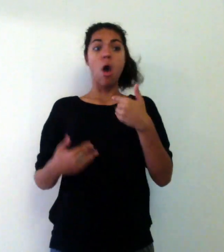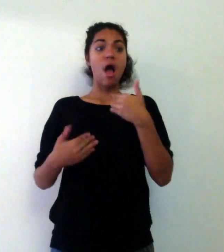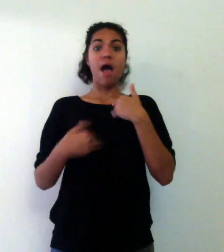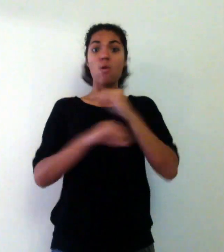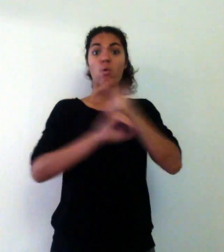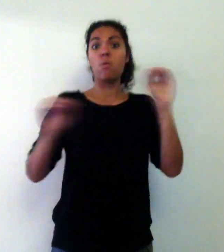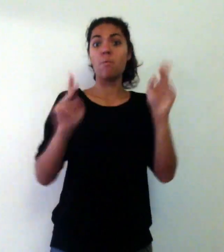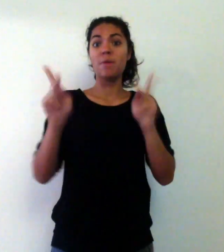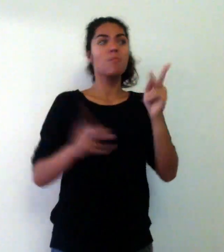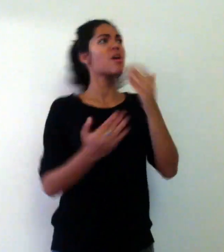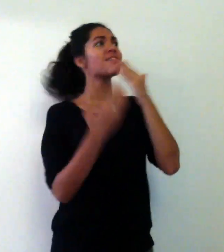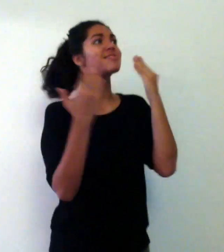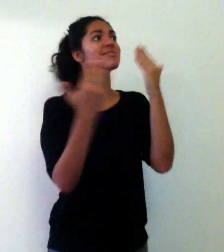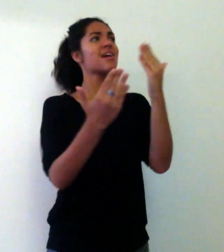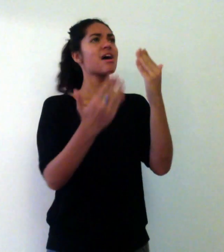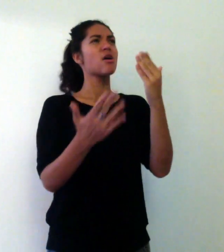worship, there's a vacuum within the human heart.